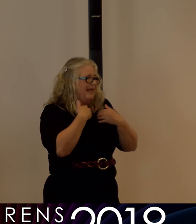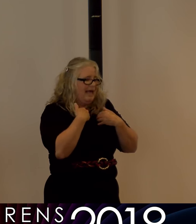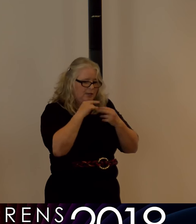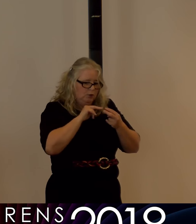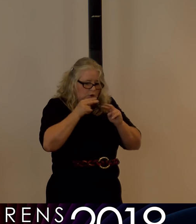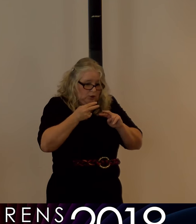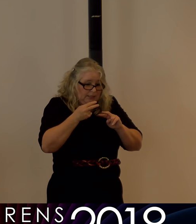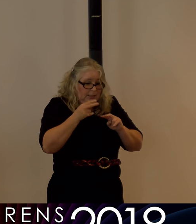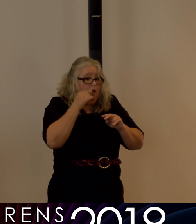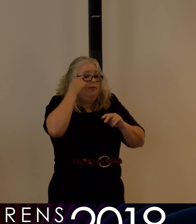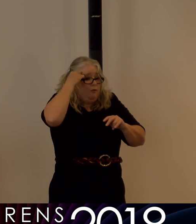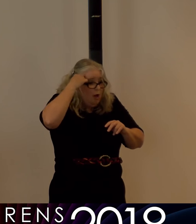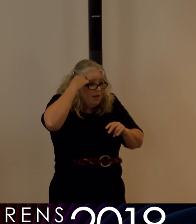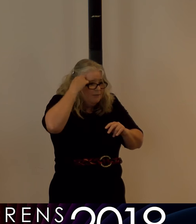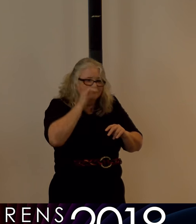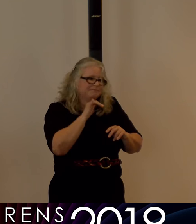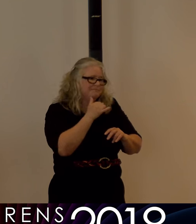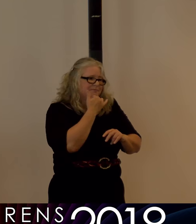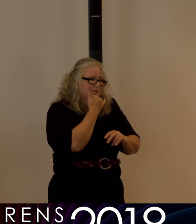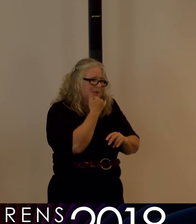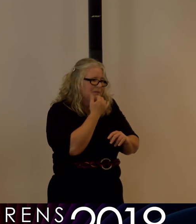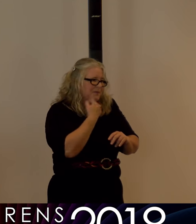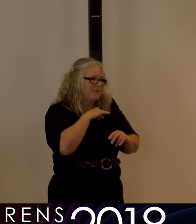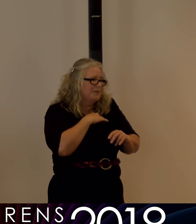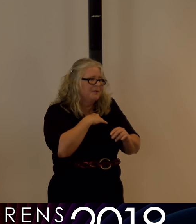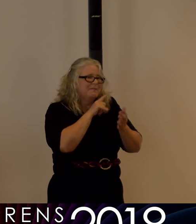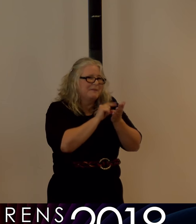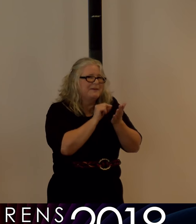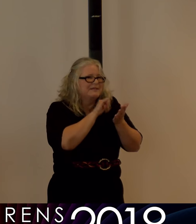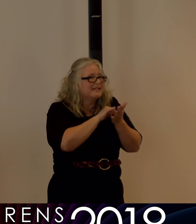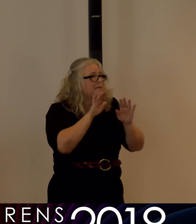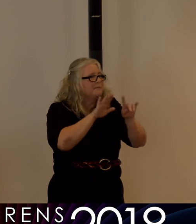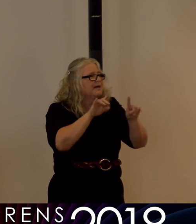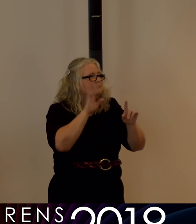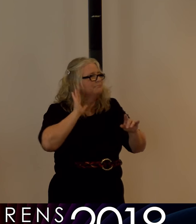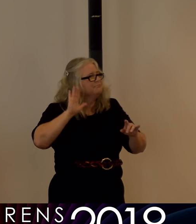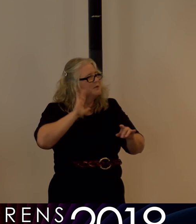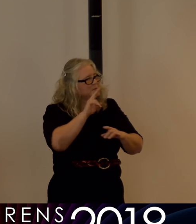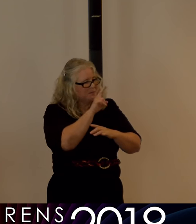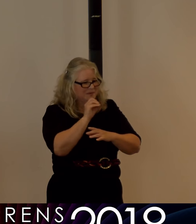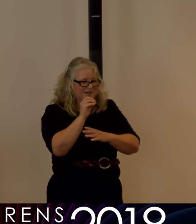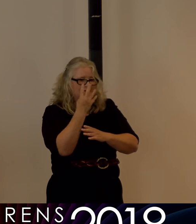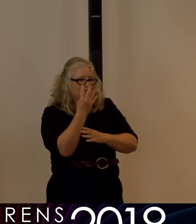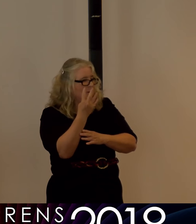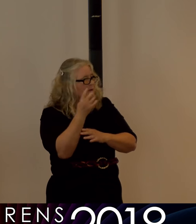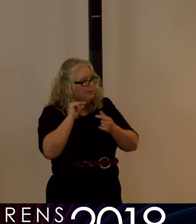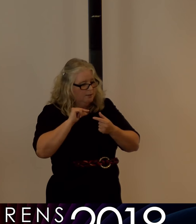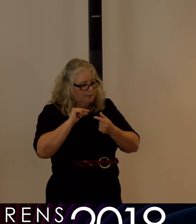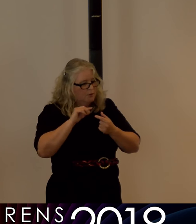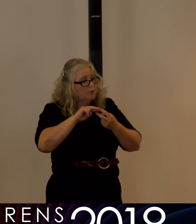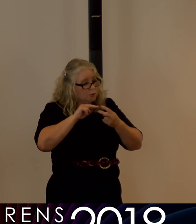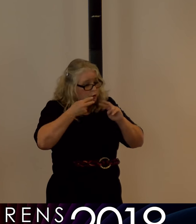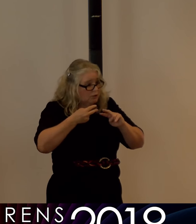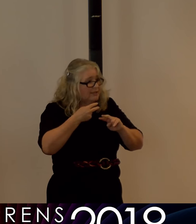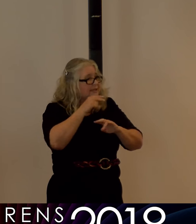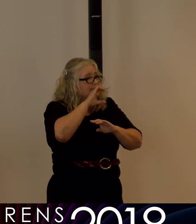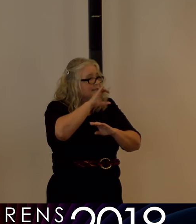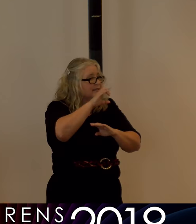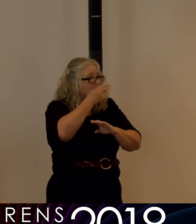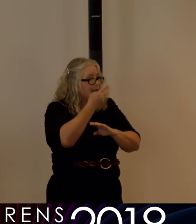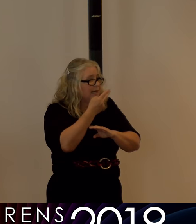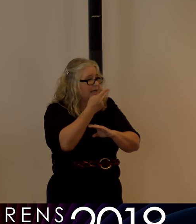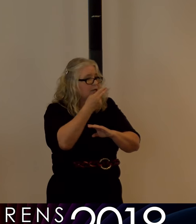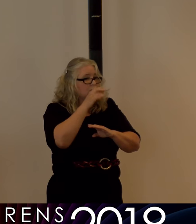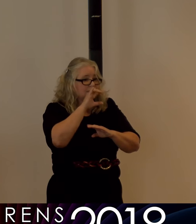wrong, so we published that anyway. But then in 2004, the gene for charge was identified, CHD7, which I'm sure you all know